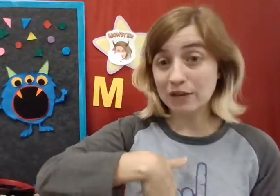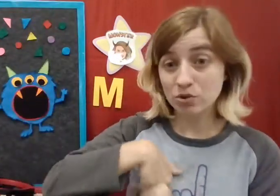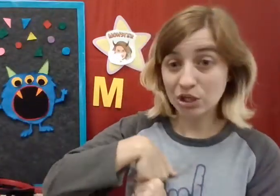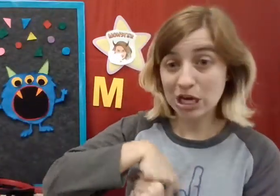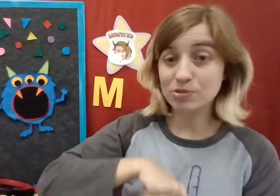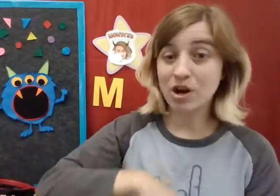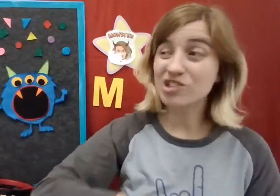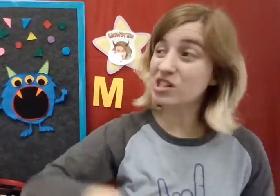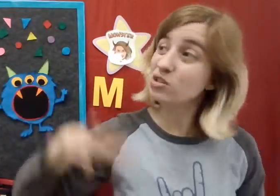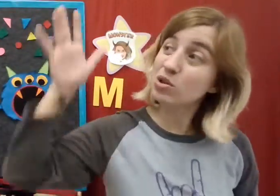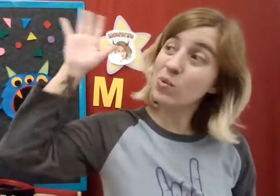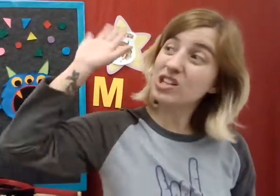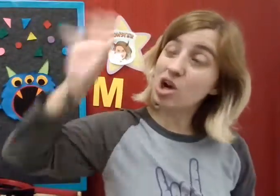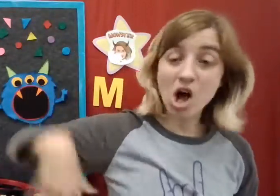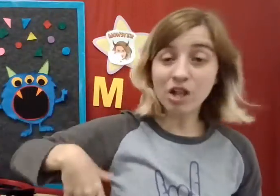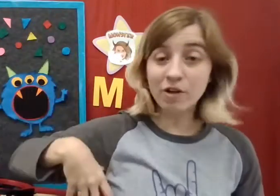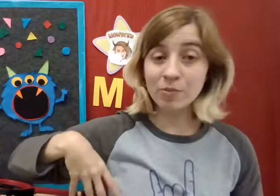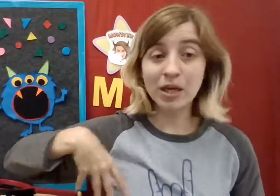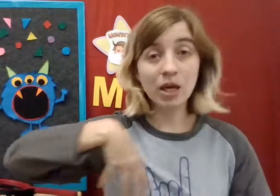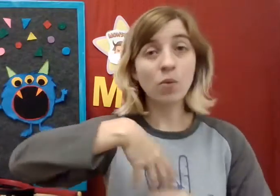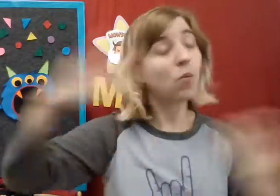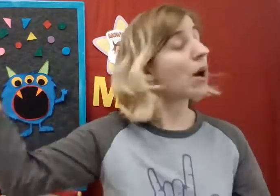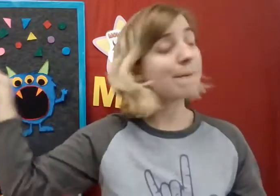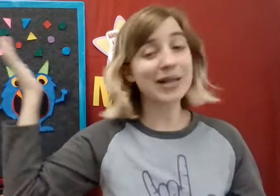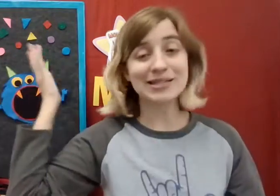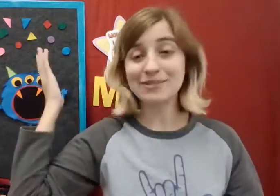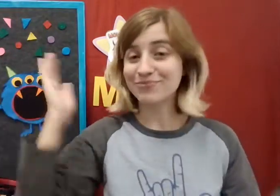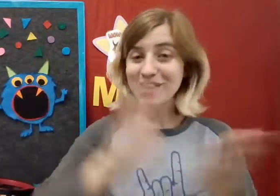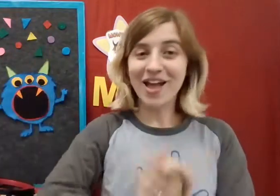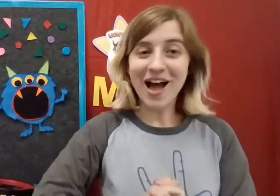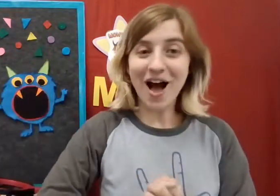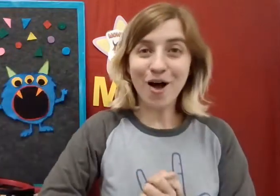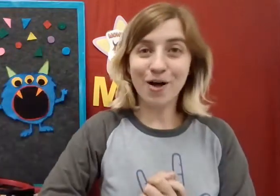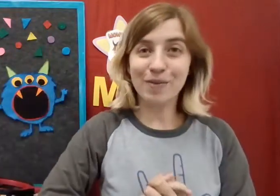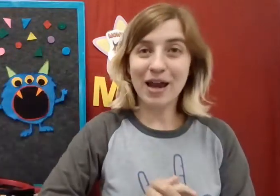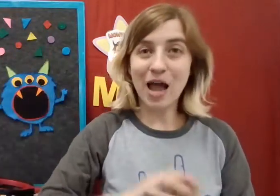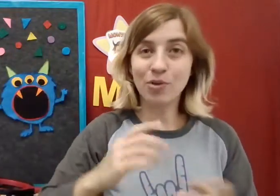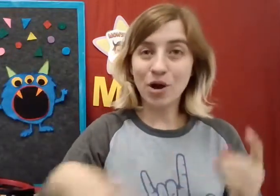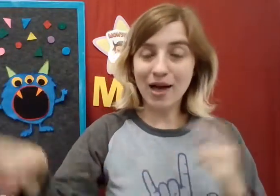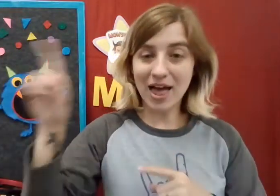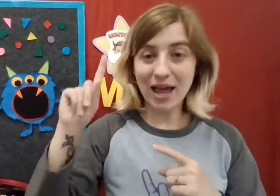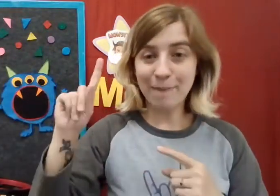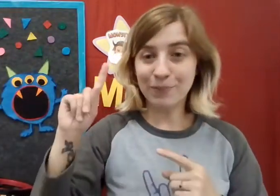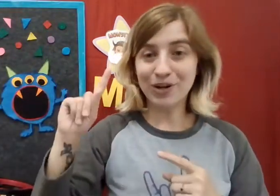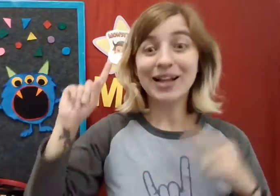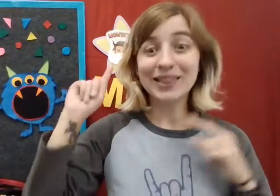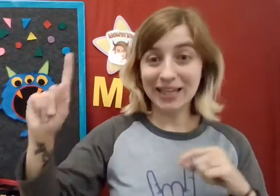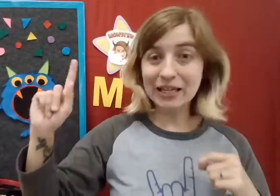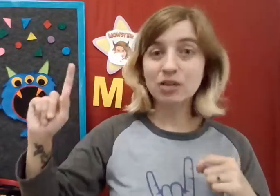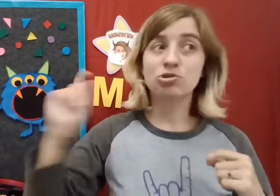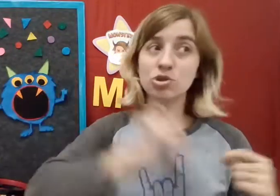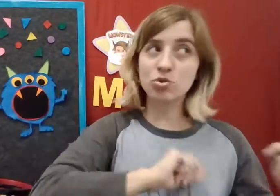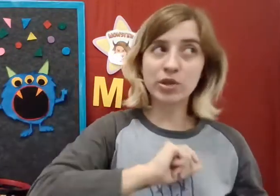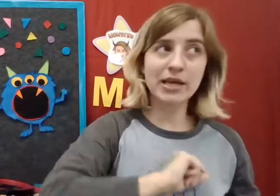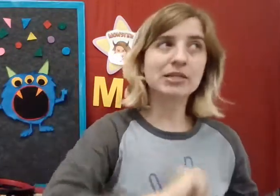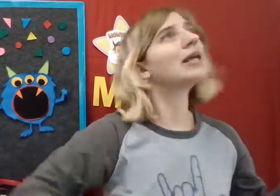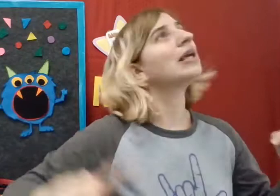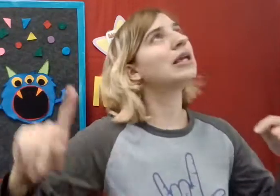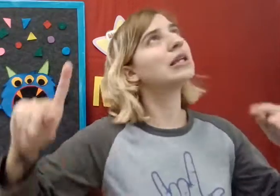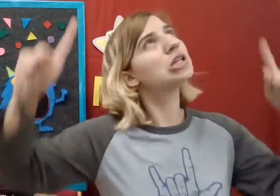story times are so that you could watch all of them in one place. And I will go ahead and put a link to that in the